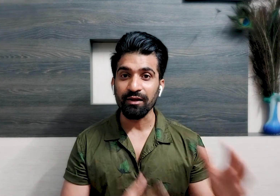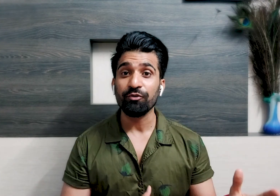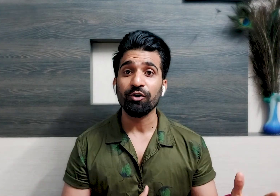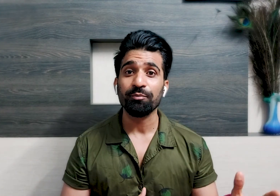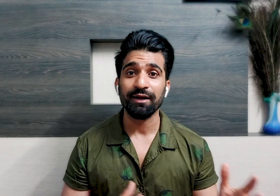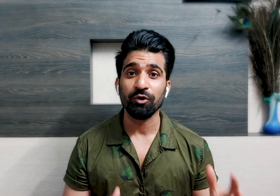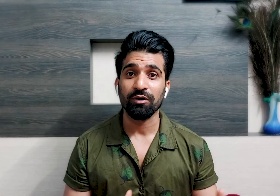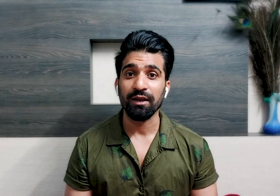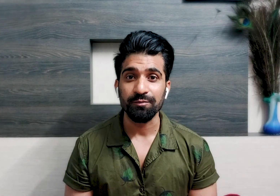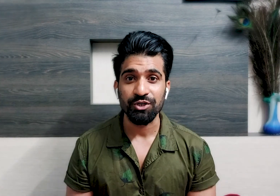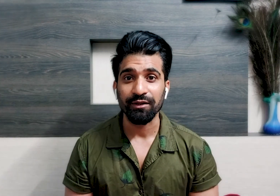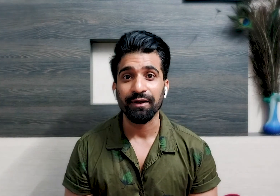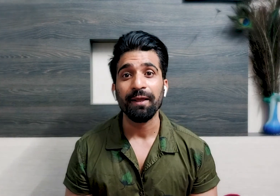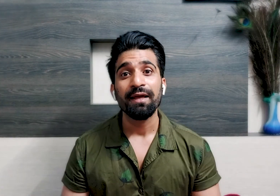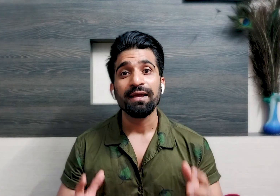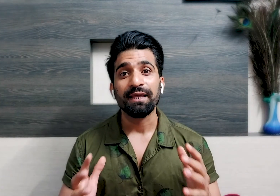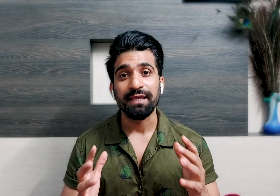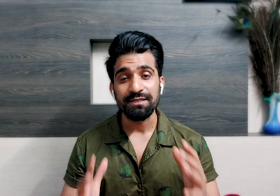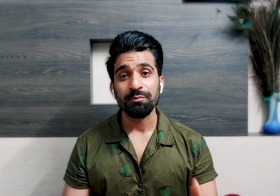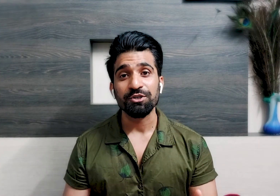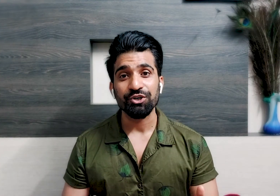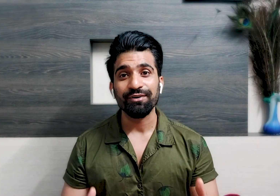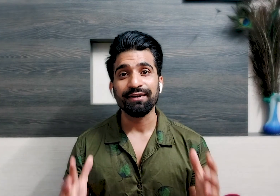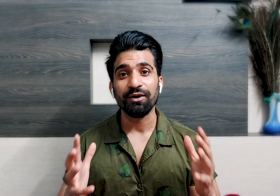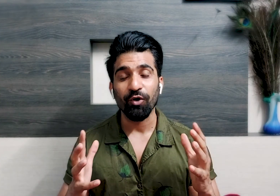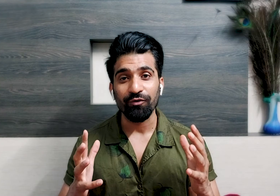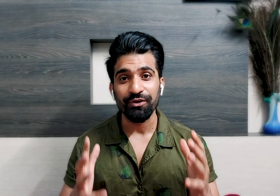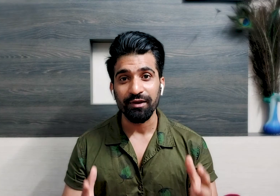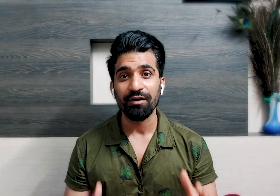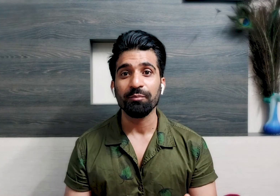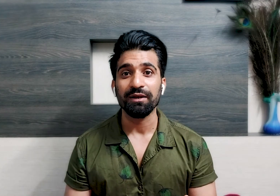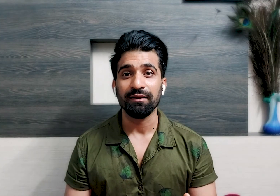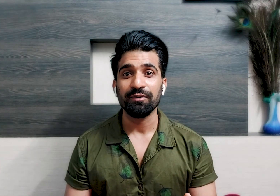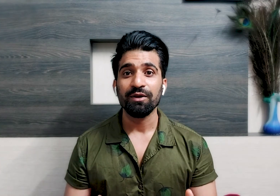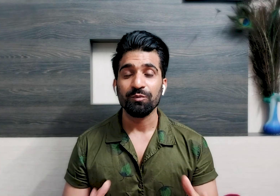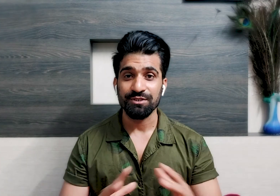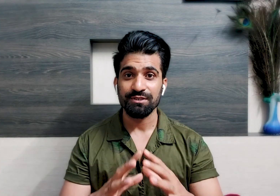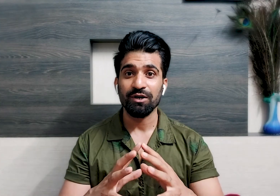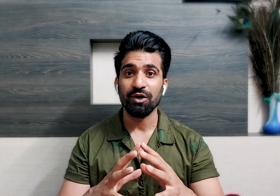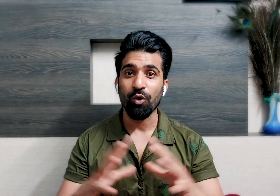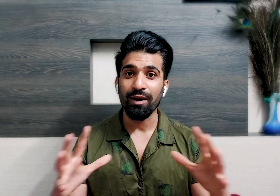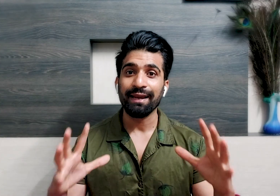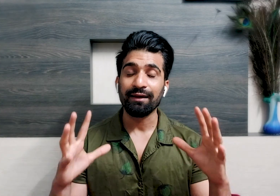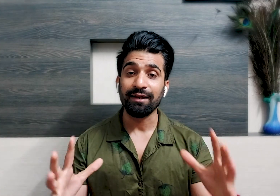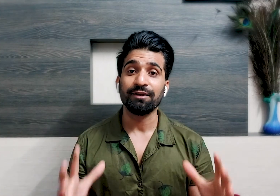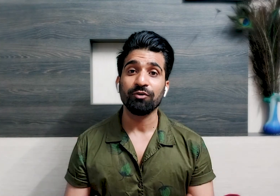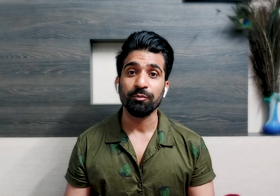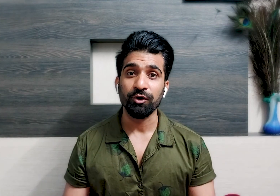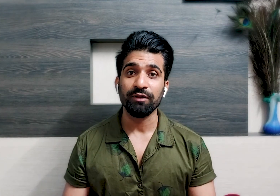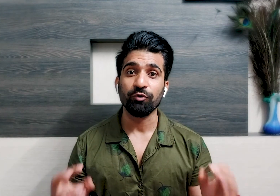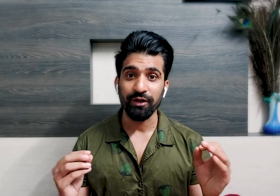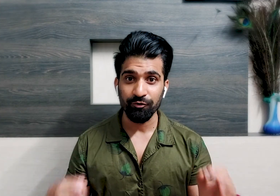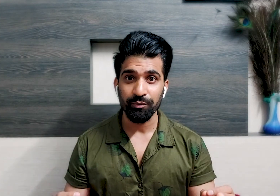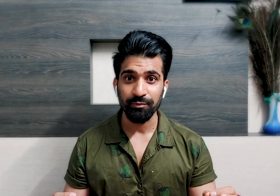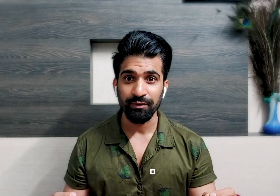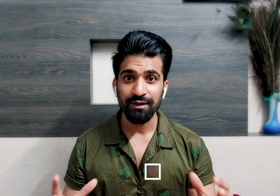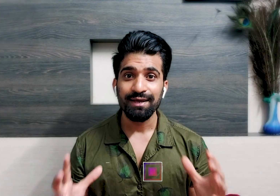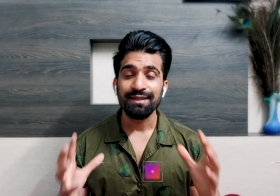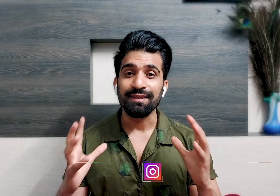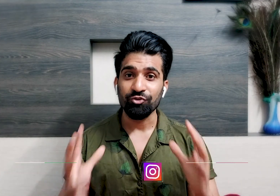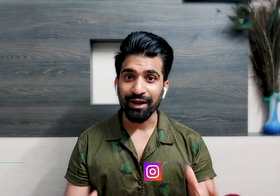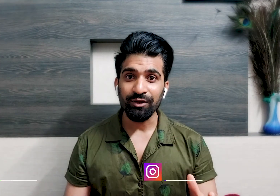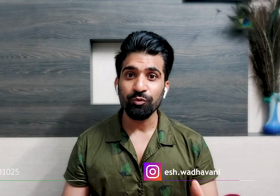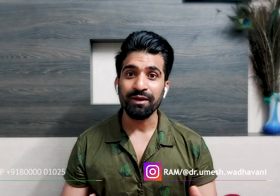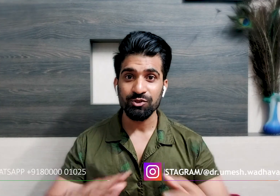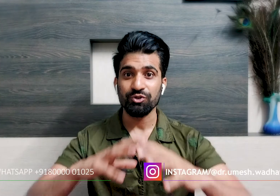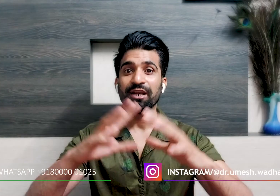a dear friend of mine, Dr. Alim Chandani. He is a mission leader of Hear a Million, which is an online collective community for deaf people.